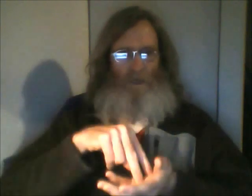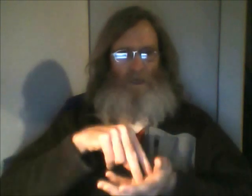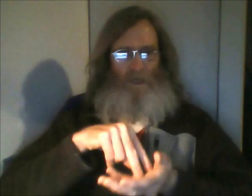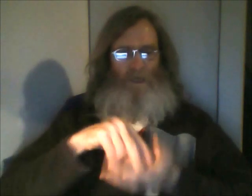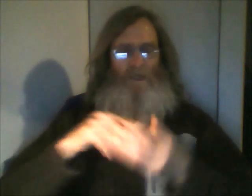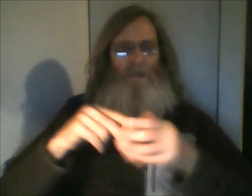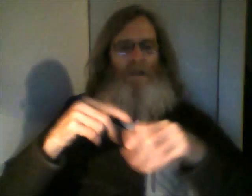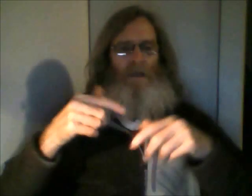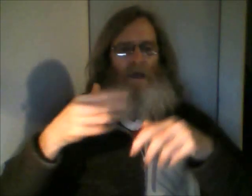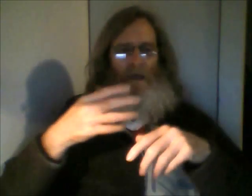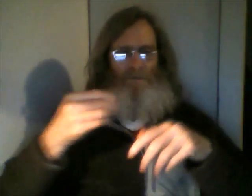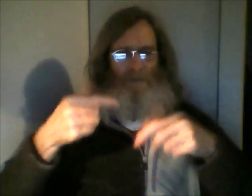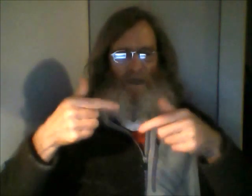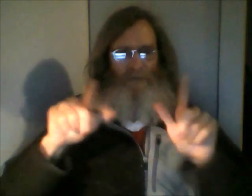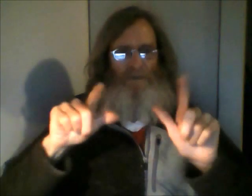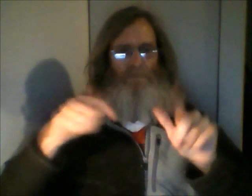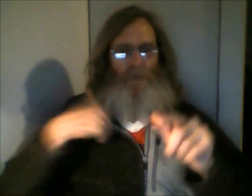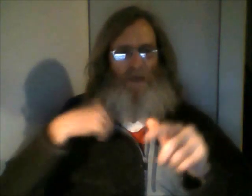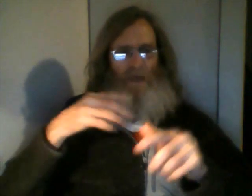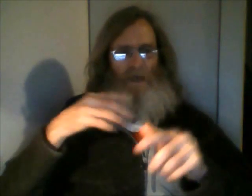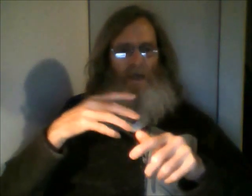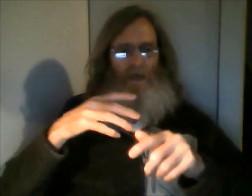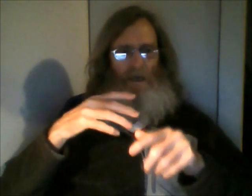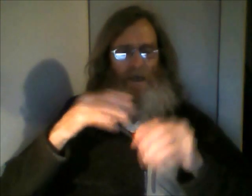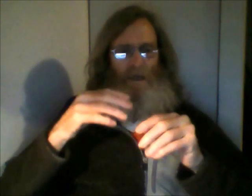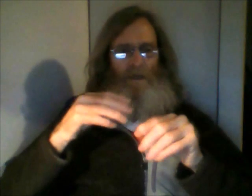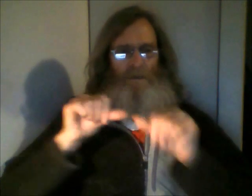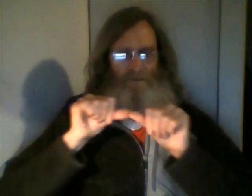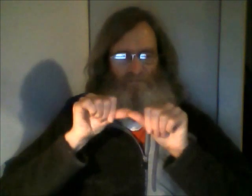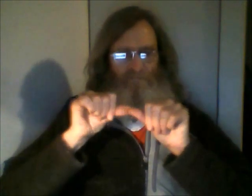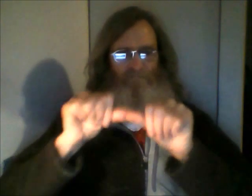That is almost no words to explain how you feel when you fire that car up. It's music.